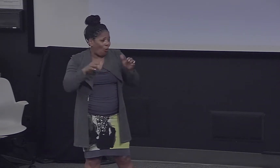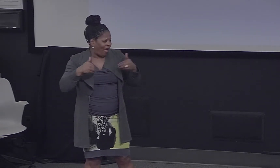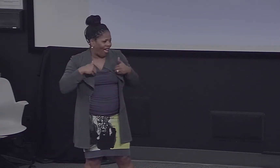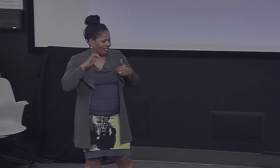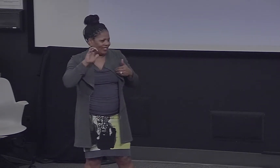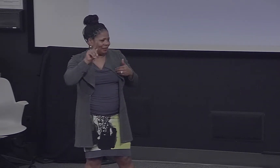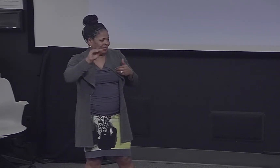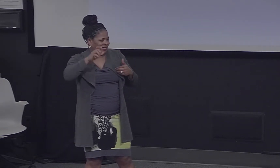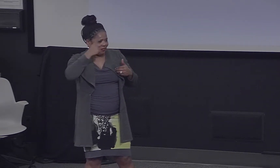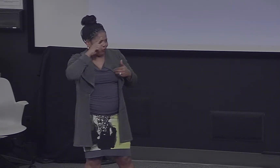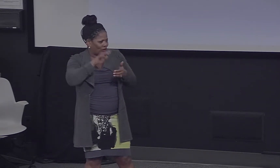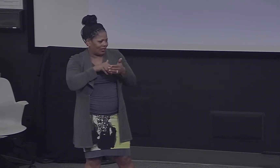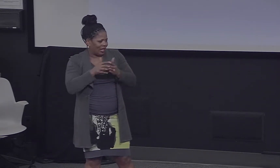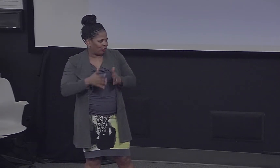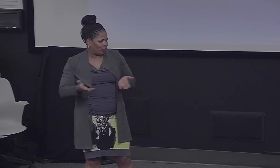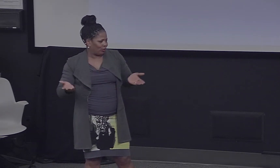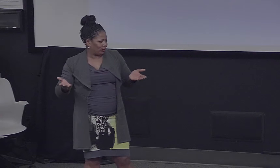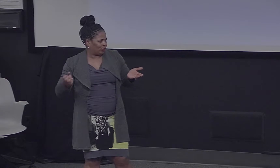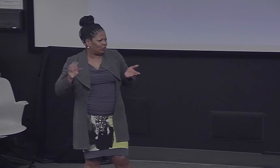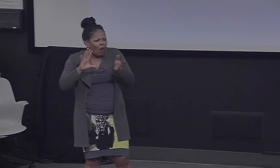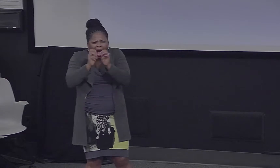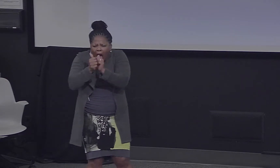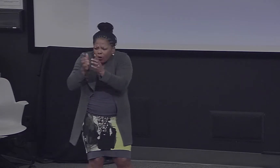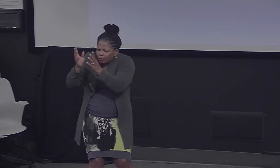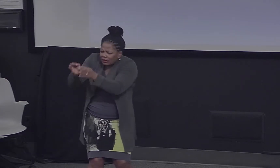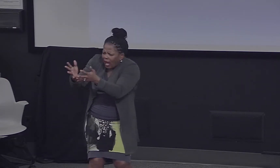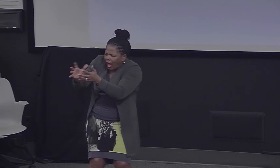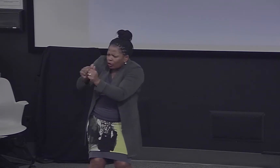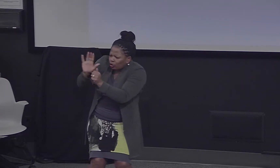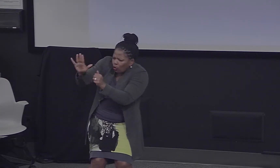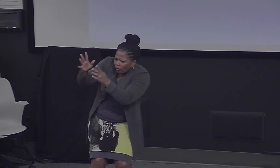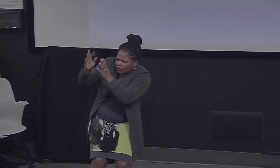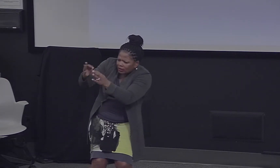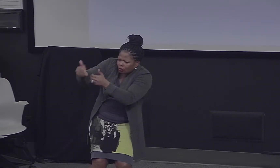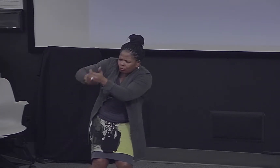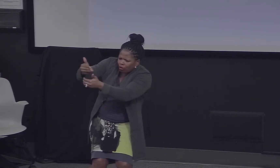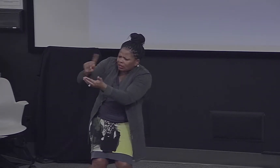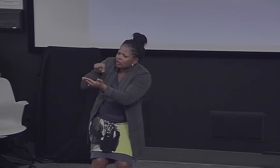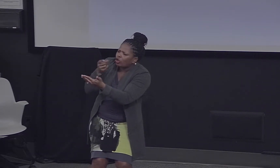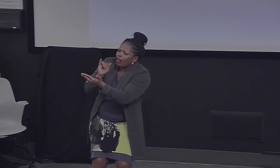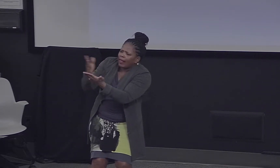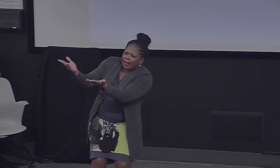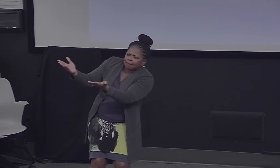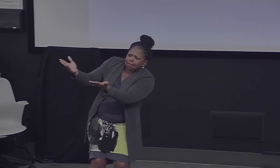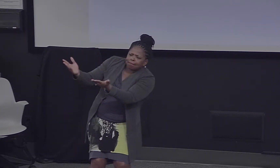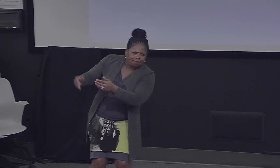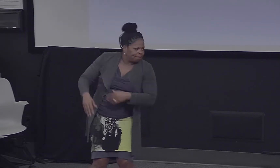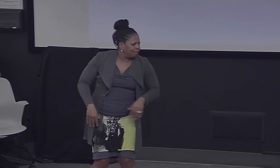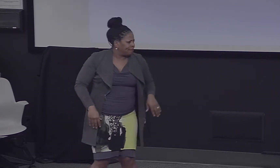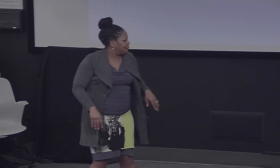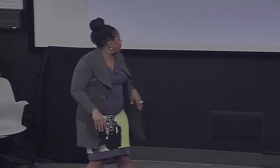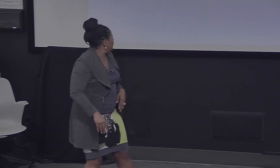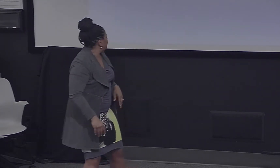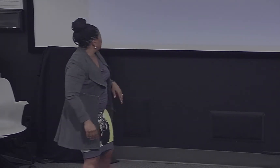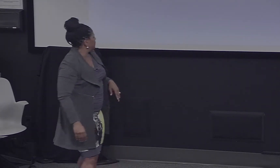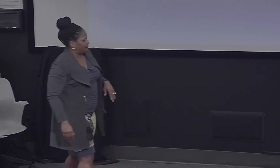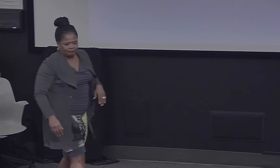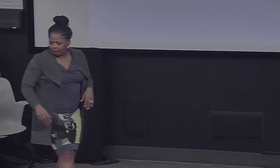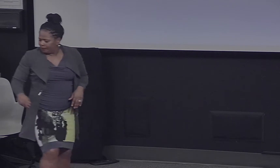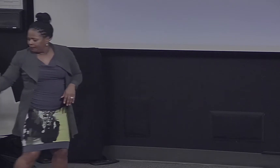interpreter had to deal with, not the schedulers, that they didn't have their own way of making decisions. And